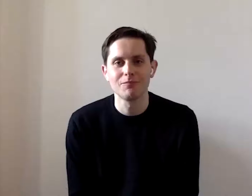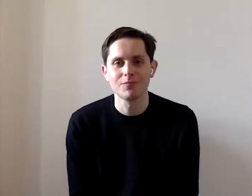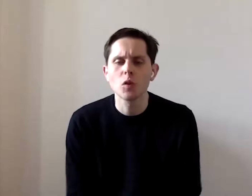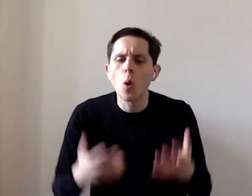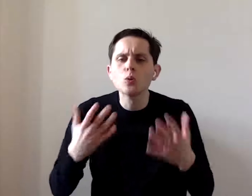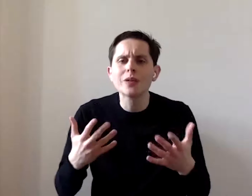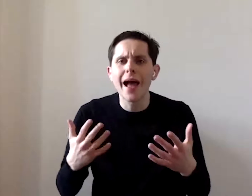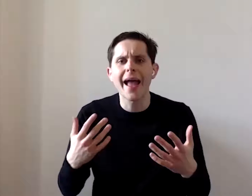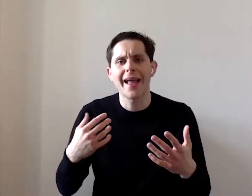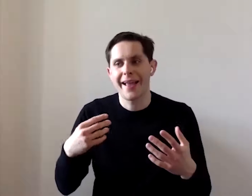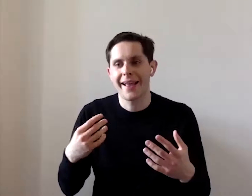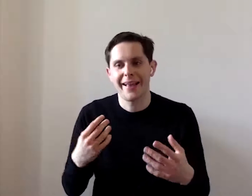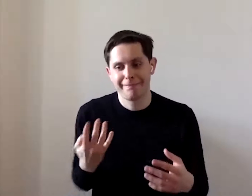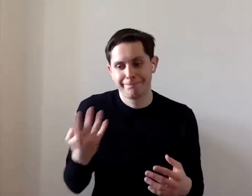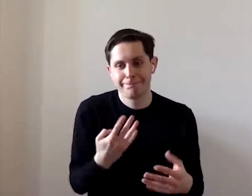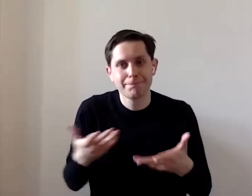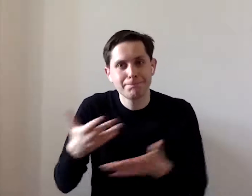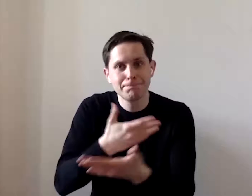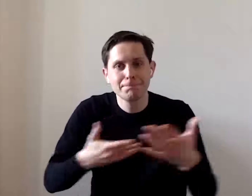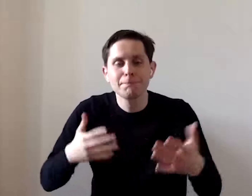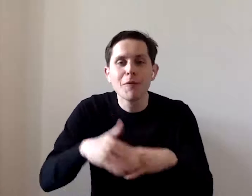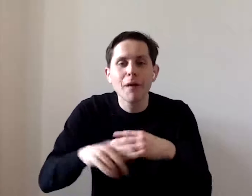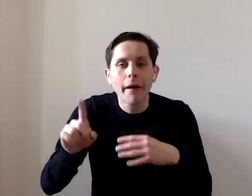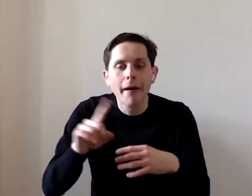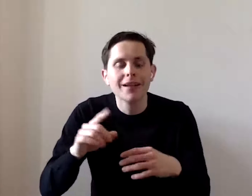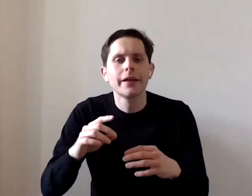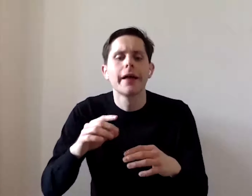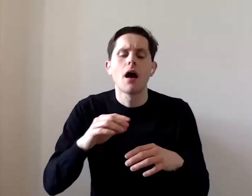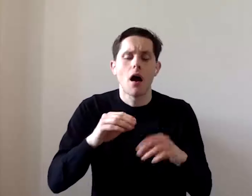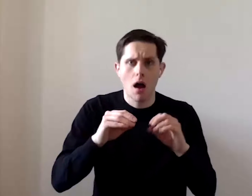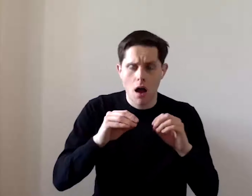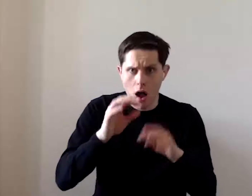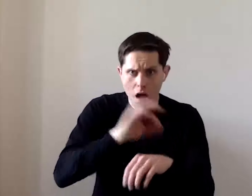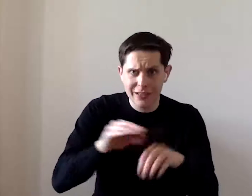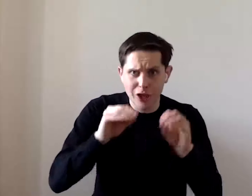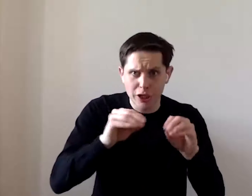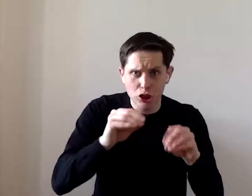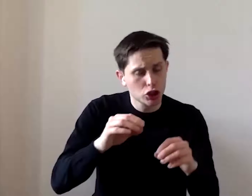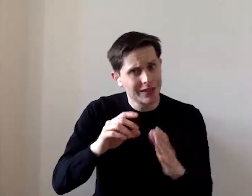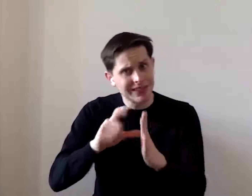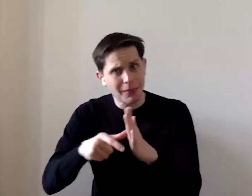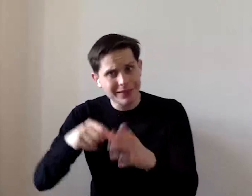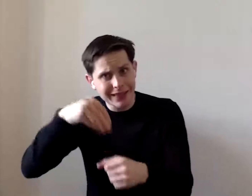So today we'll be exploring disability in architectural education. Disabled voices have the potential